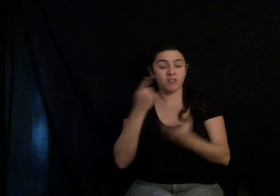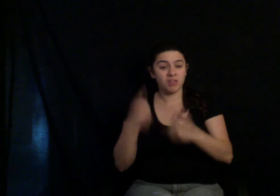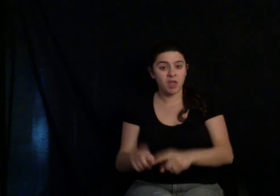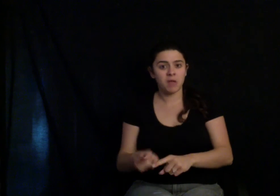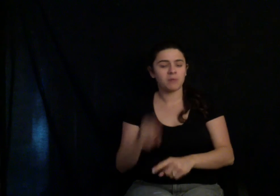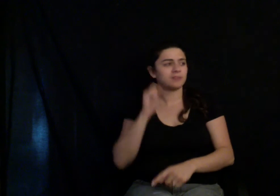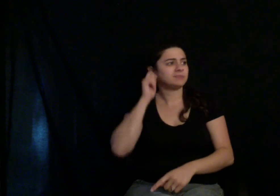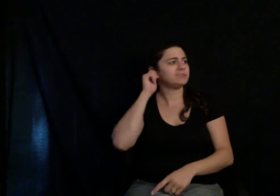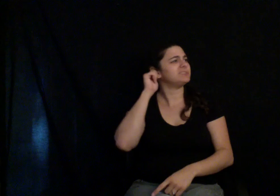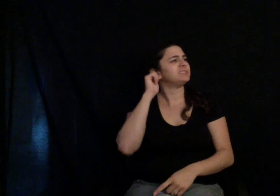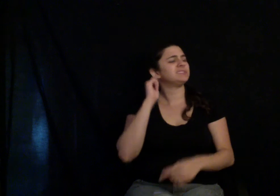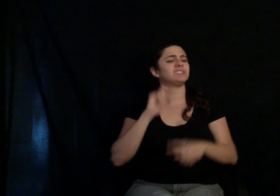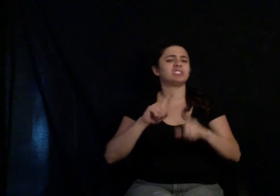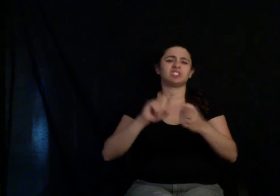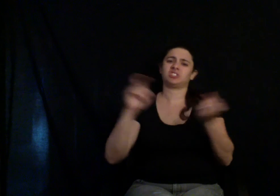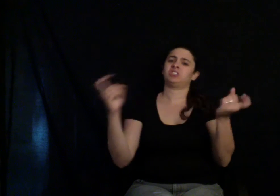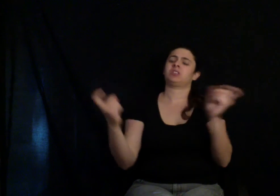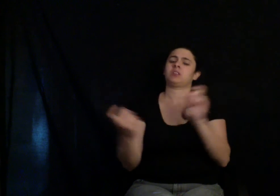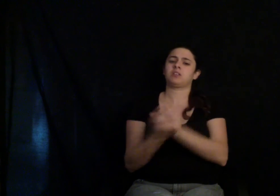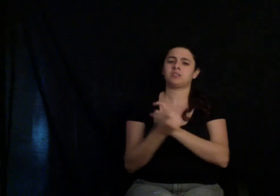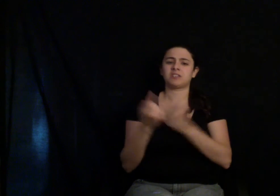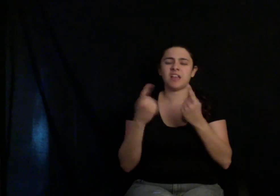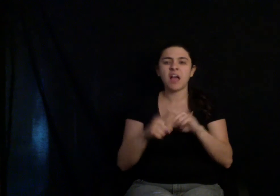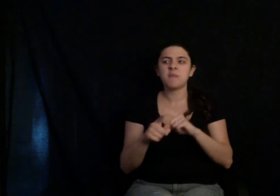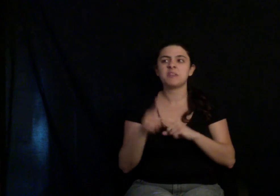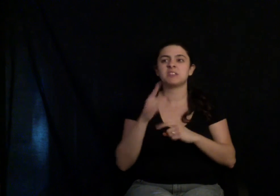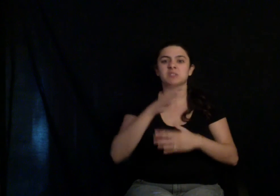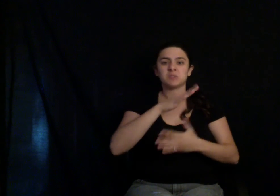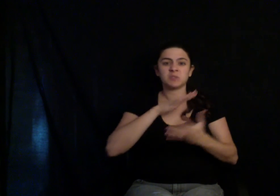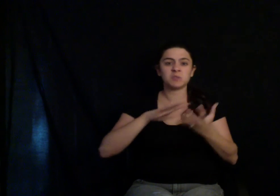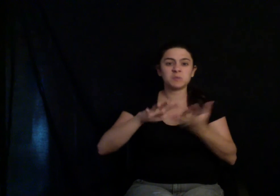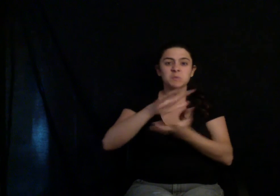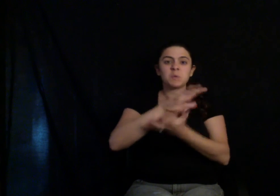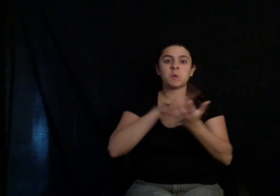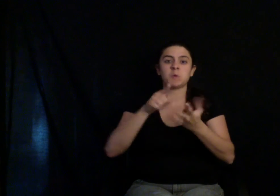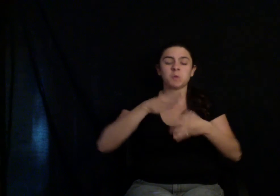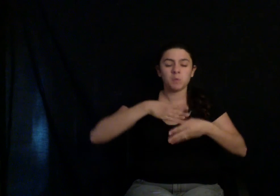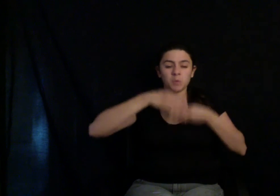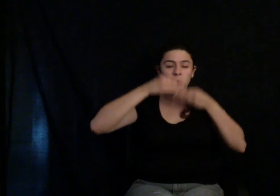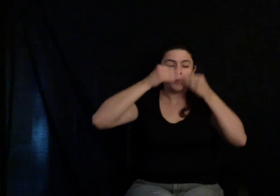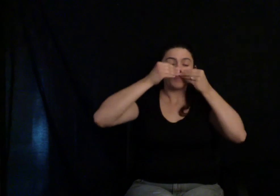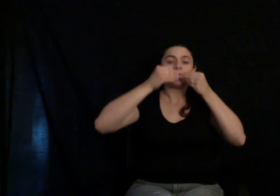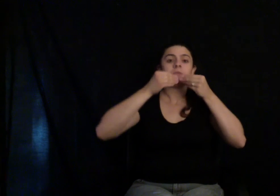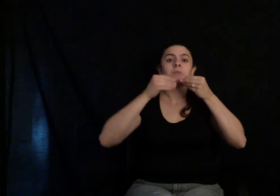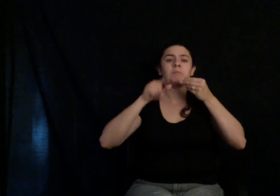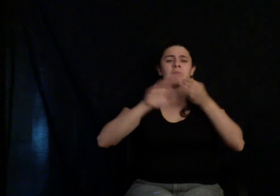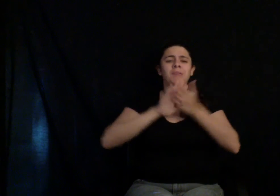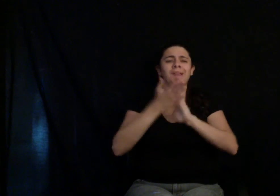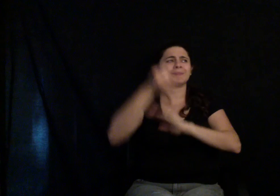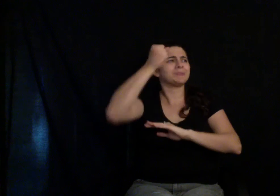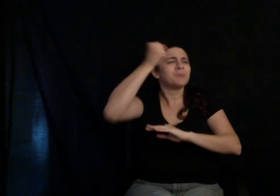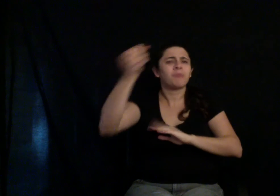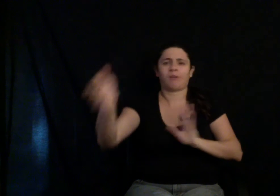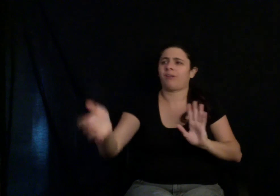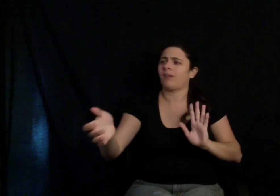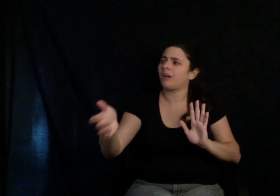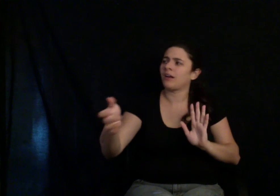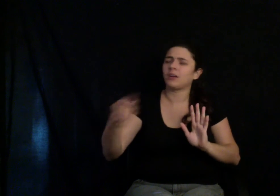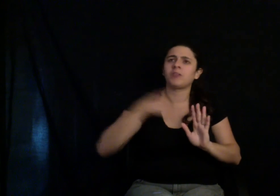monoxide fumes. Those make you stupid. Like, you don't know what the hell's going on. And so my first reaction was, oh